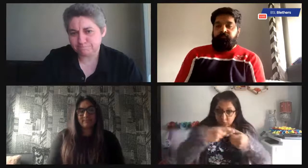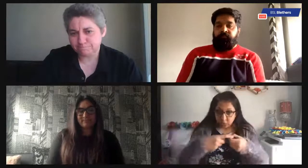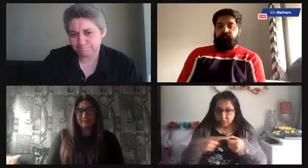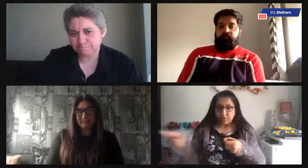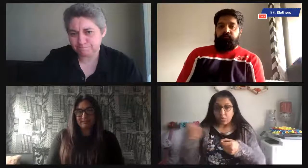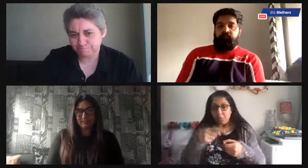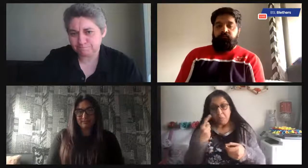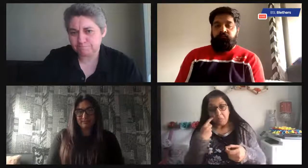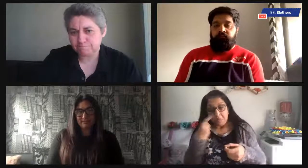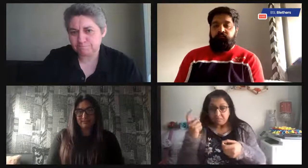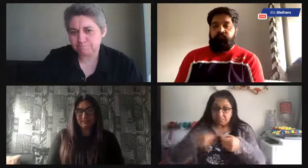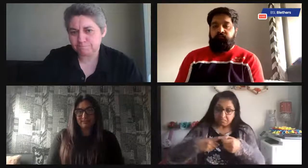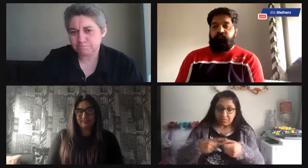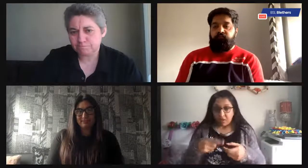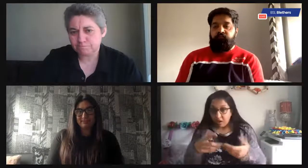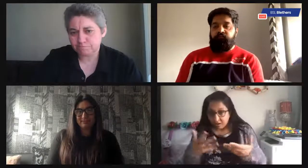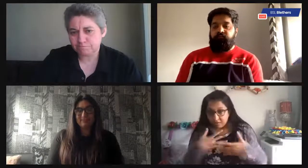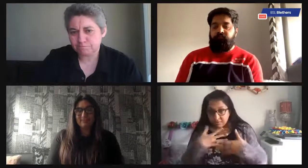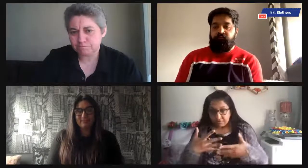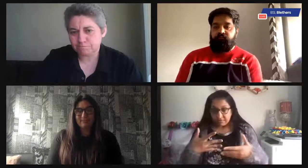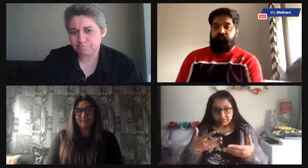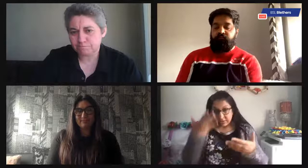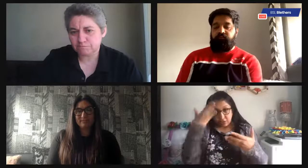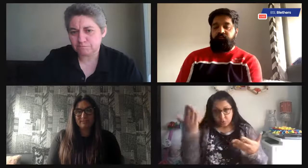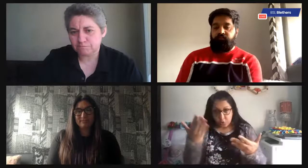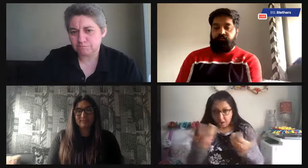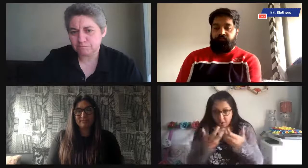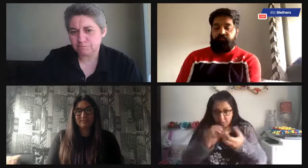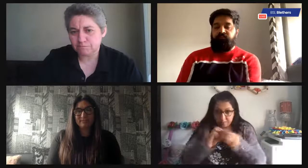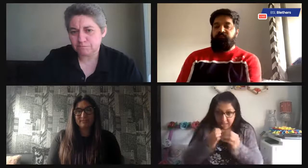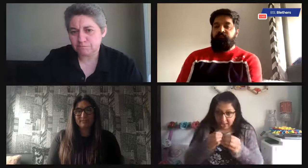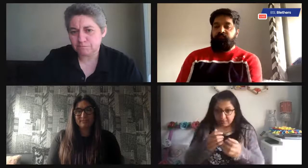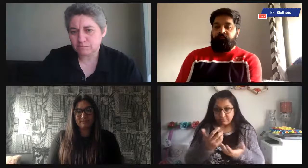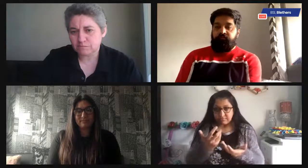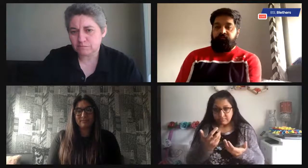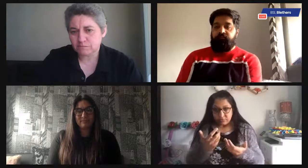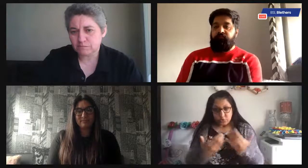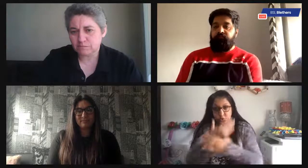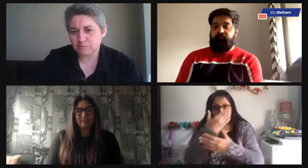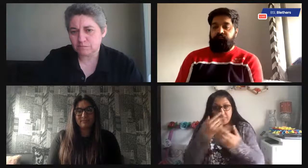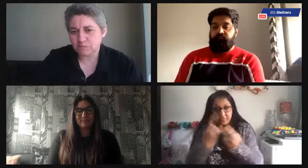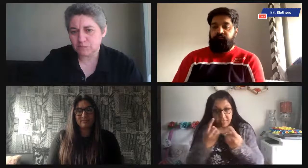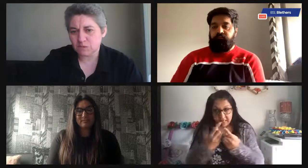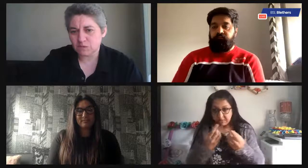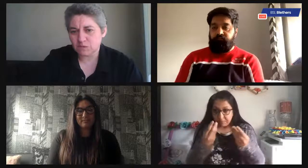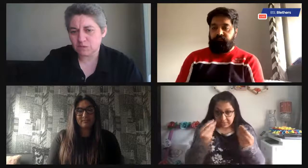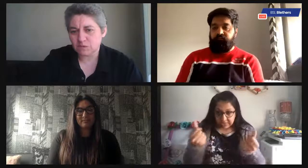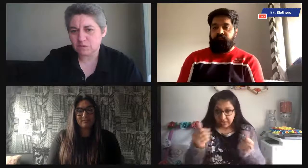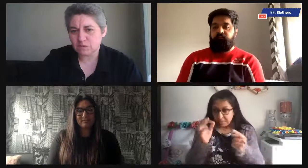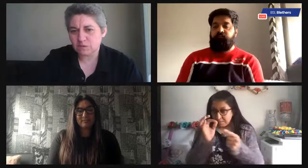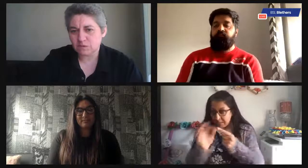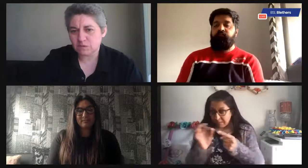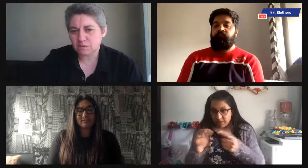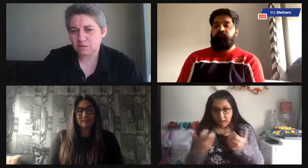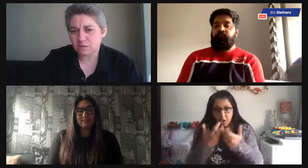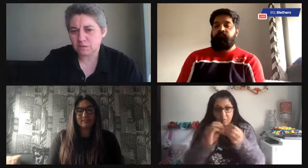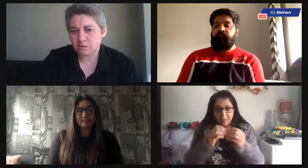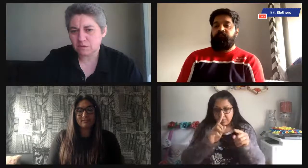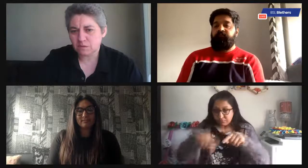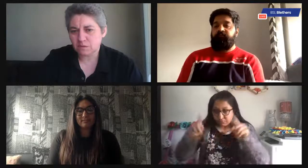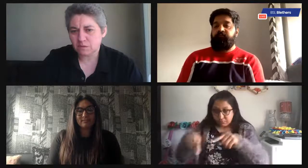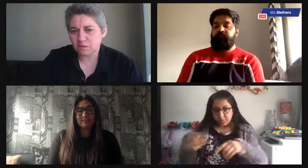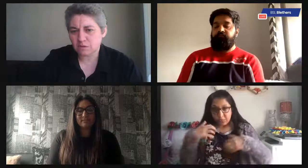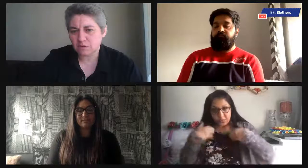deaf people were isolated at home and really lacked motivation, and we're feeling the social isolation. So we got together